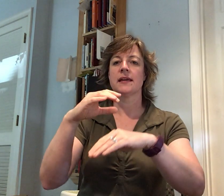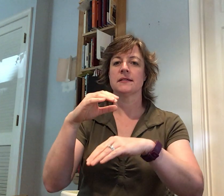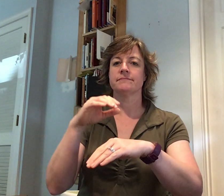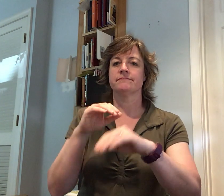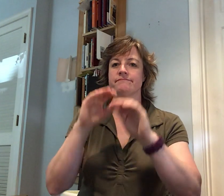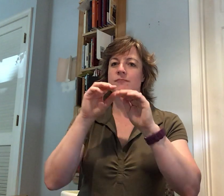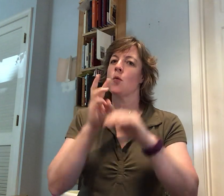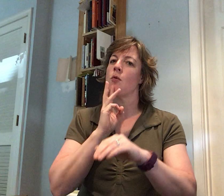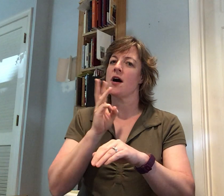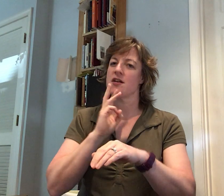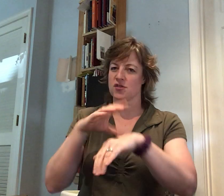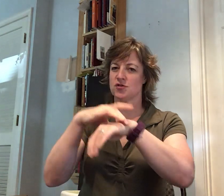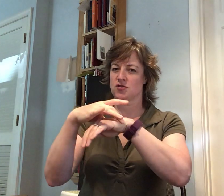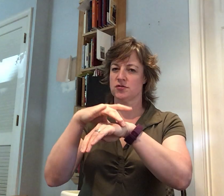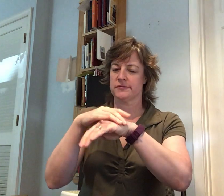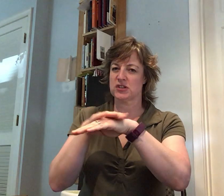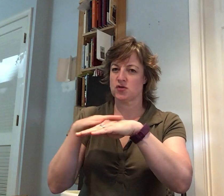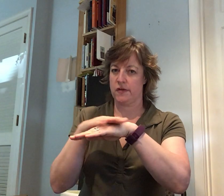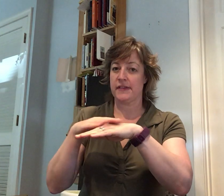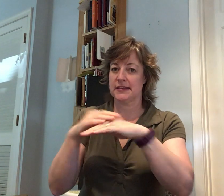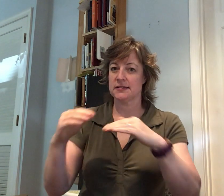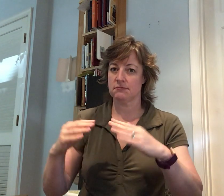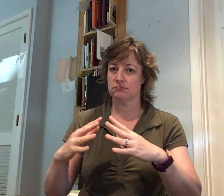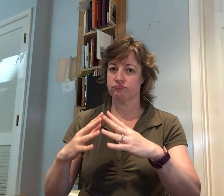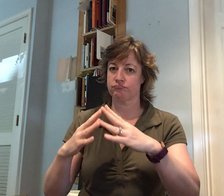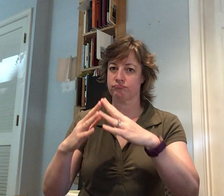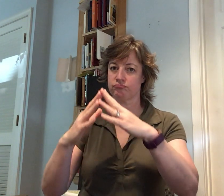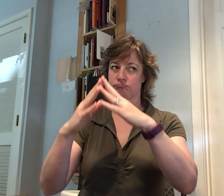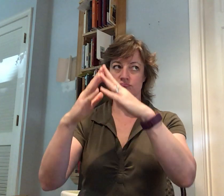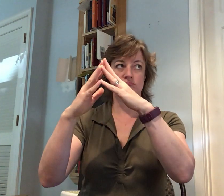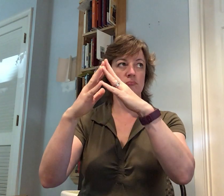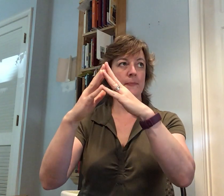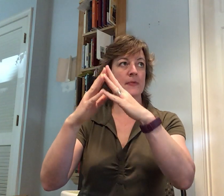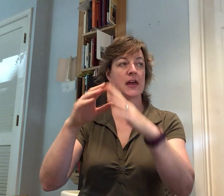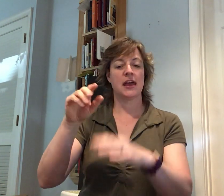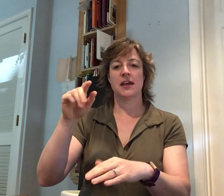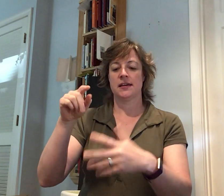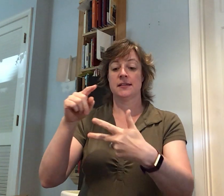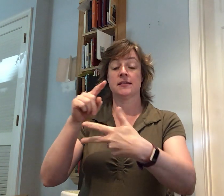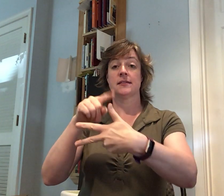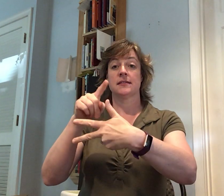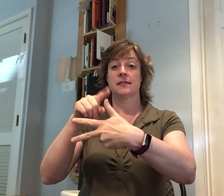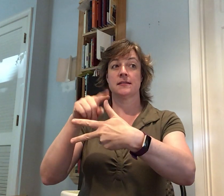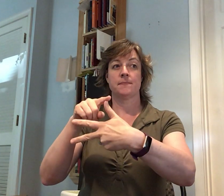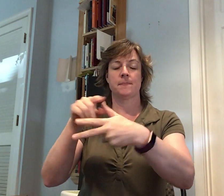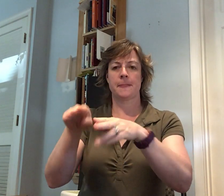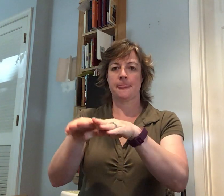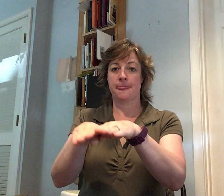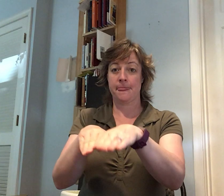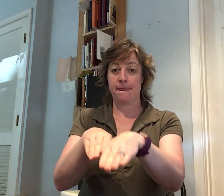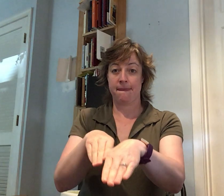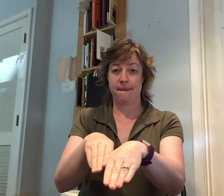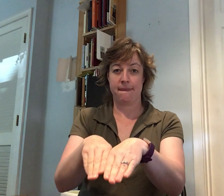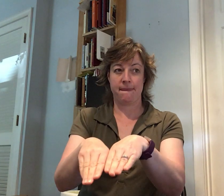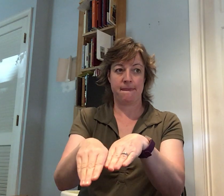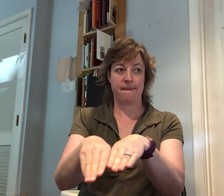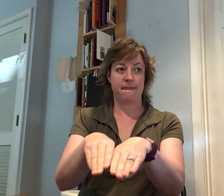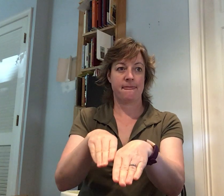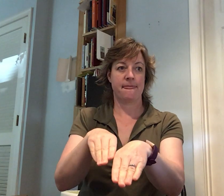Transform boundaries, where plates slide against one another, are characterized by shallow focus